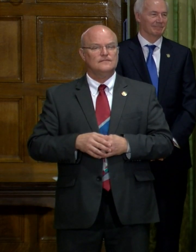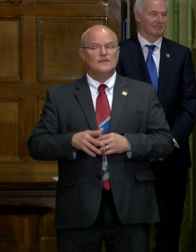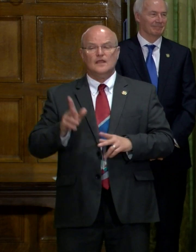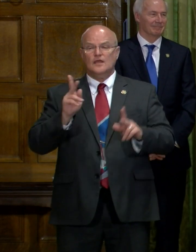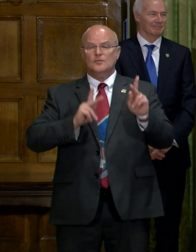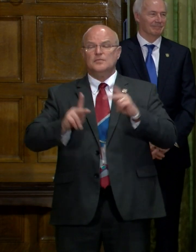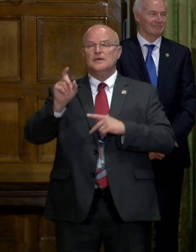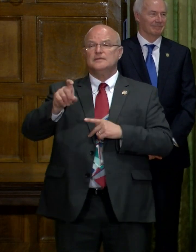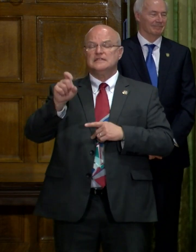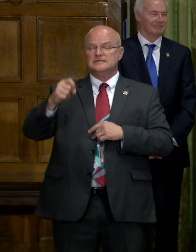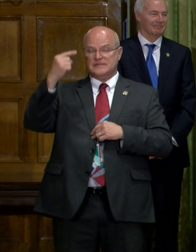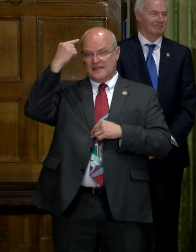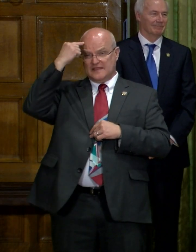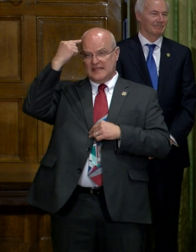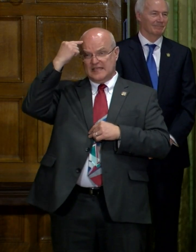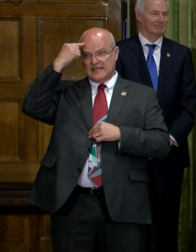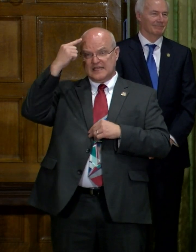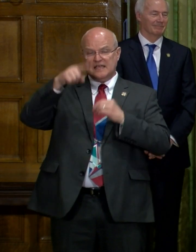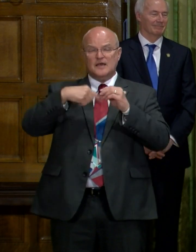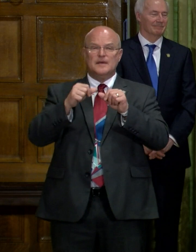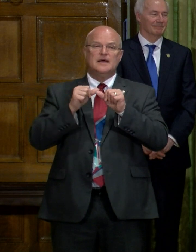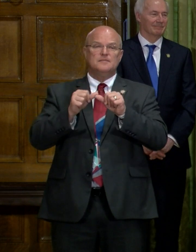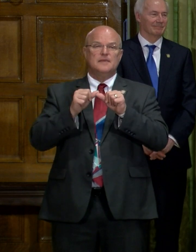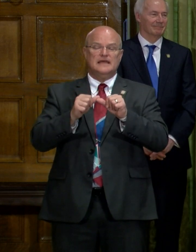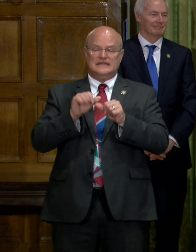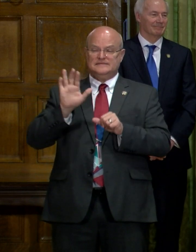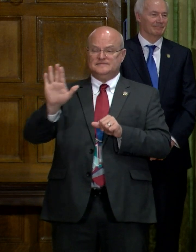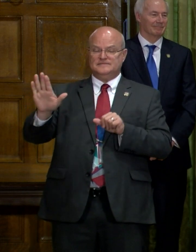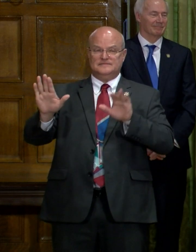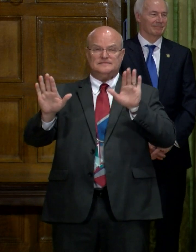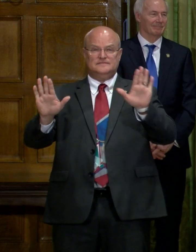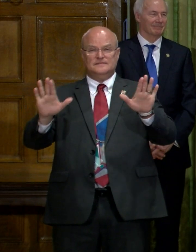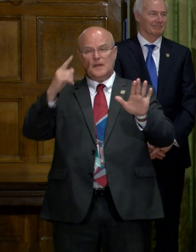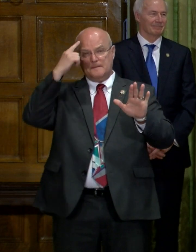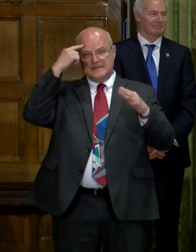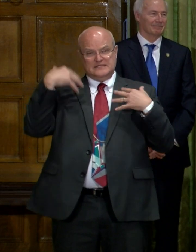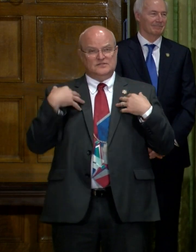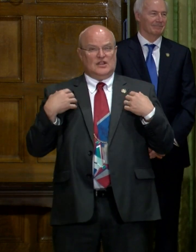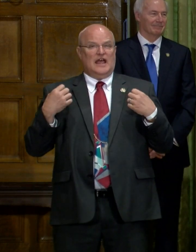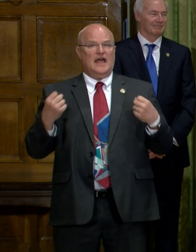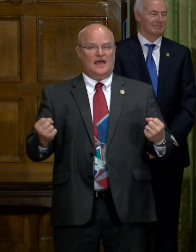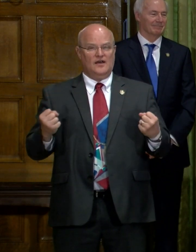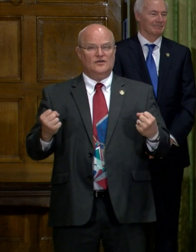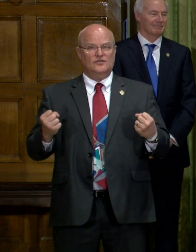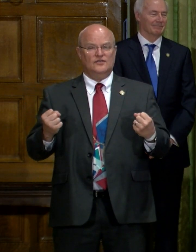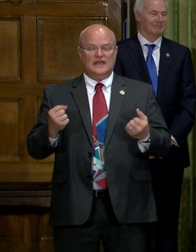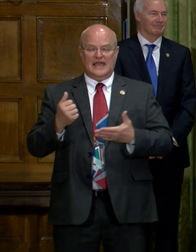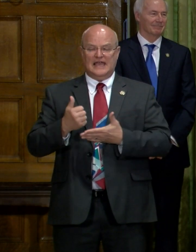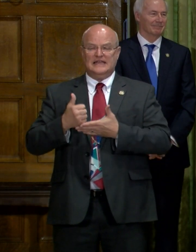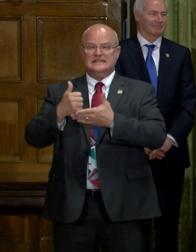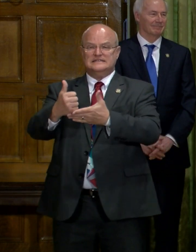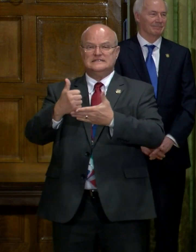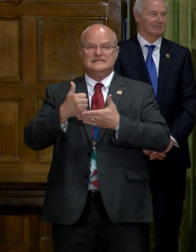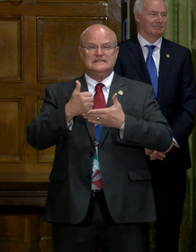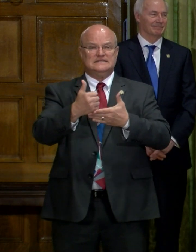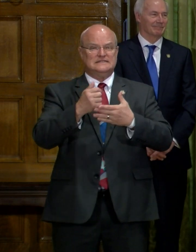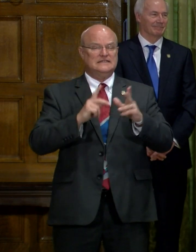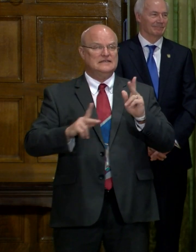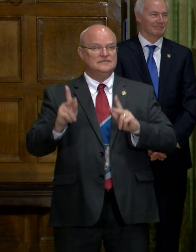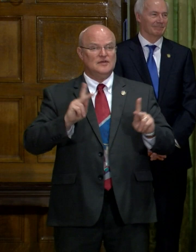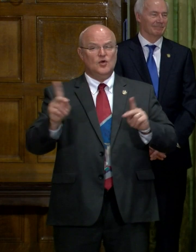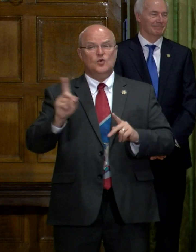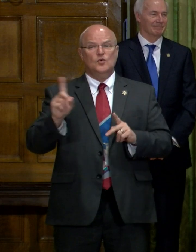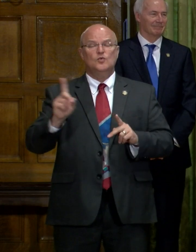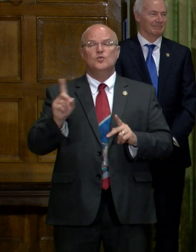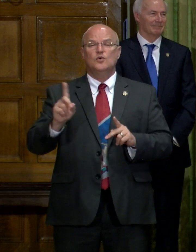Everyone needs to be mindful of maintaining his or her mental health and assisting others